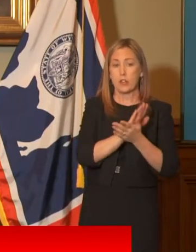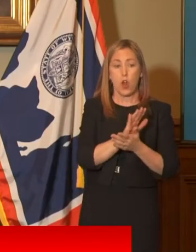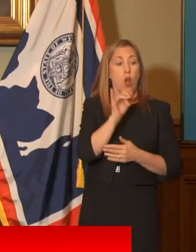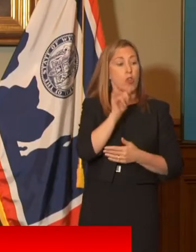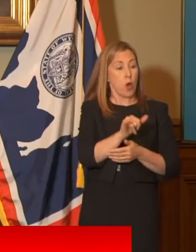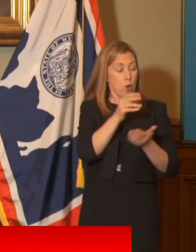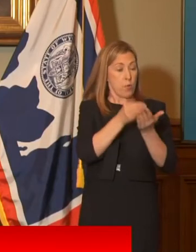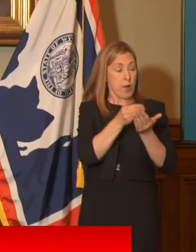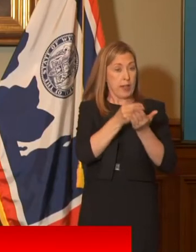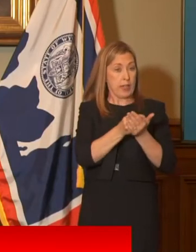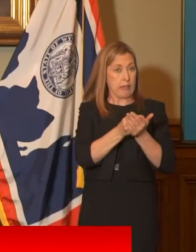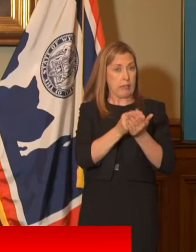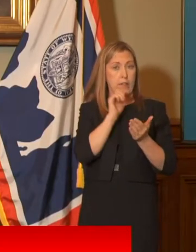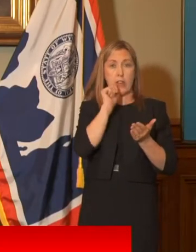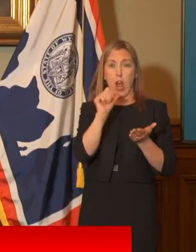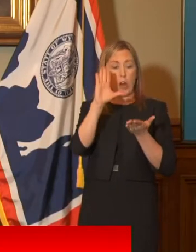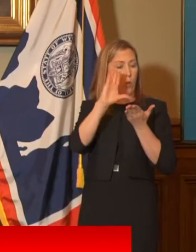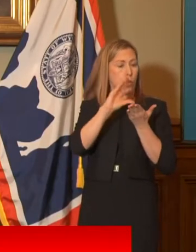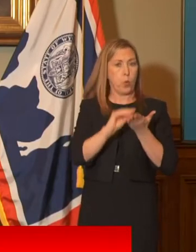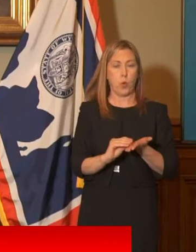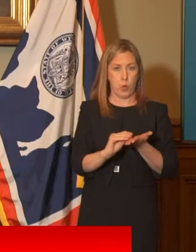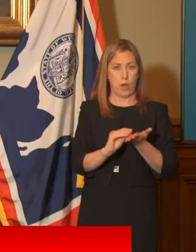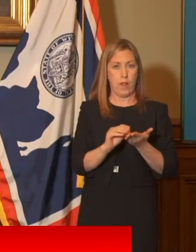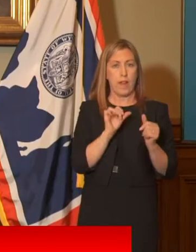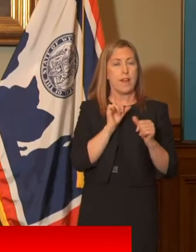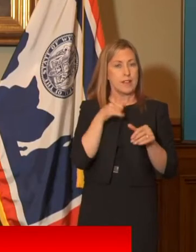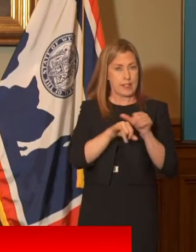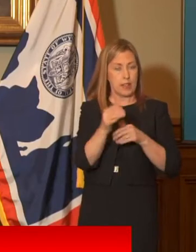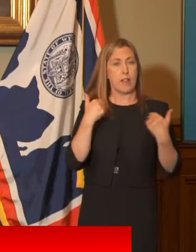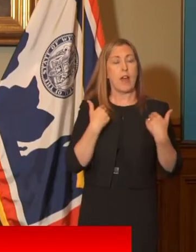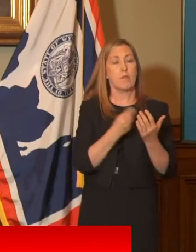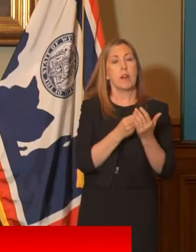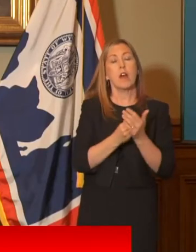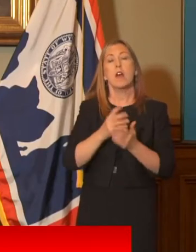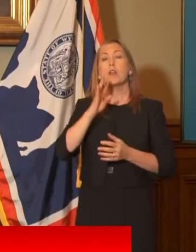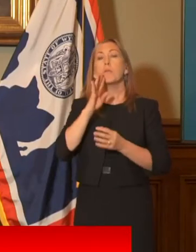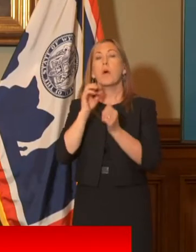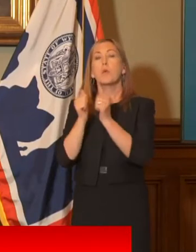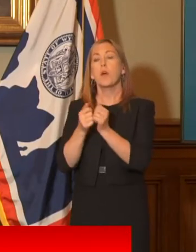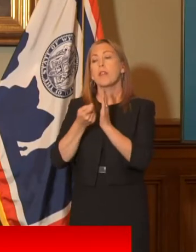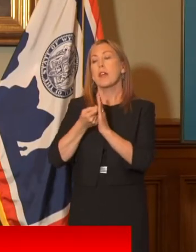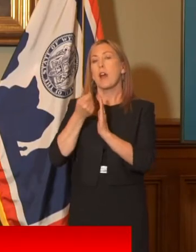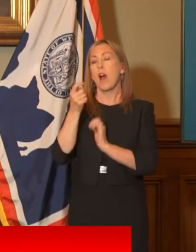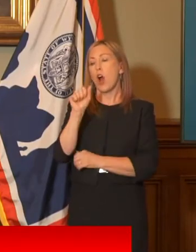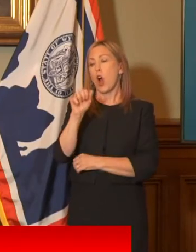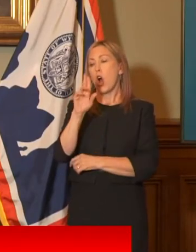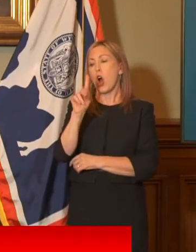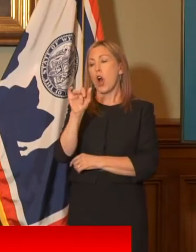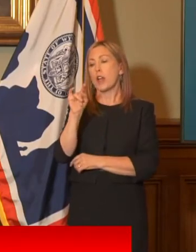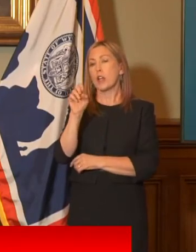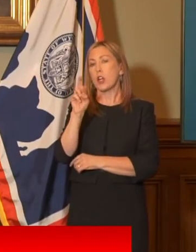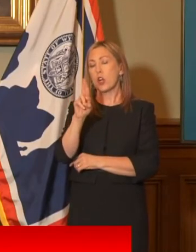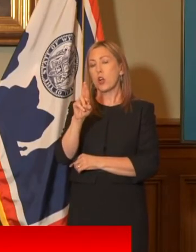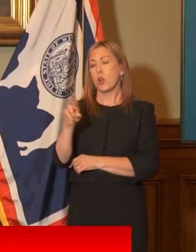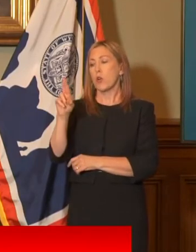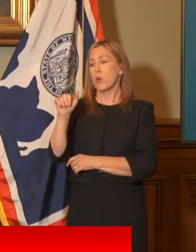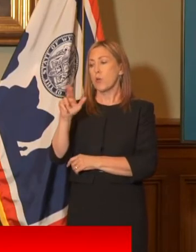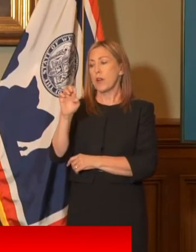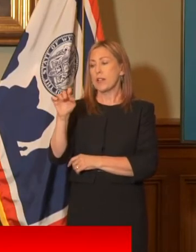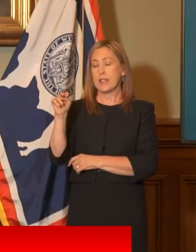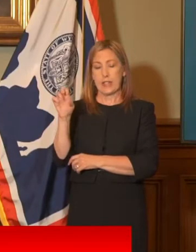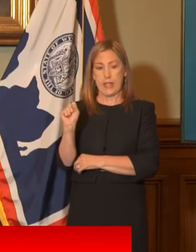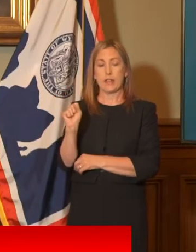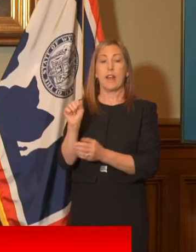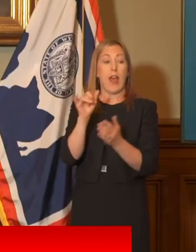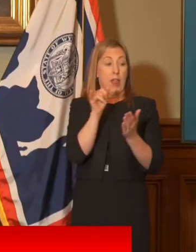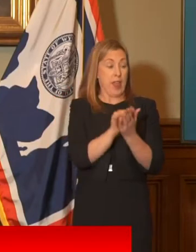have not been exhausted as I speak. I spoke with Auditor Racinus last night, and I can tell you that that program